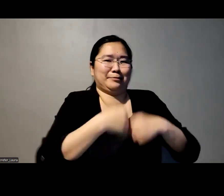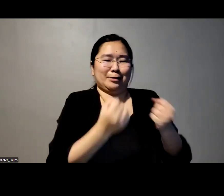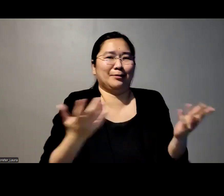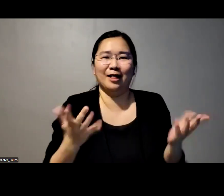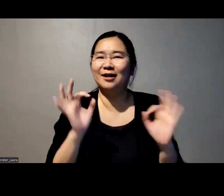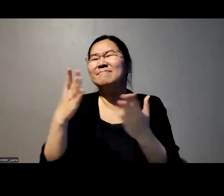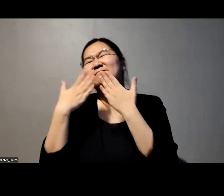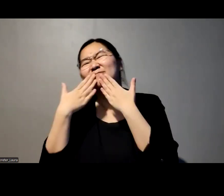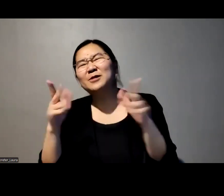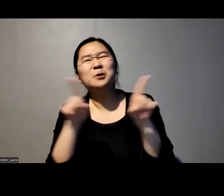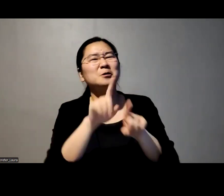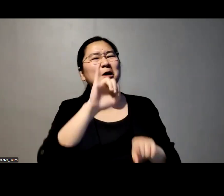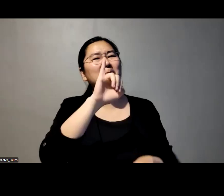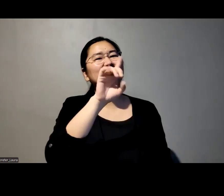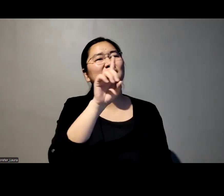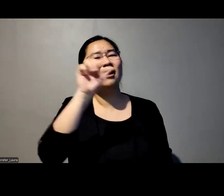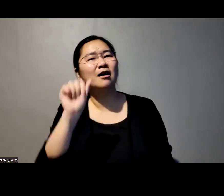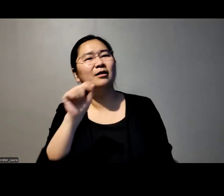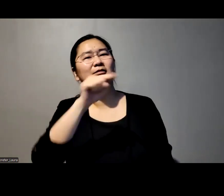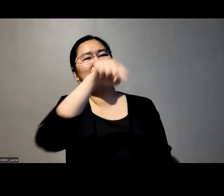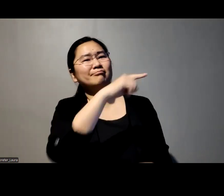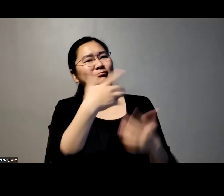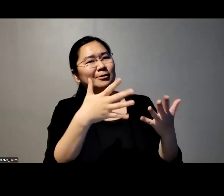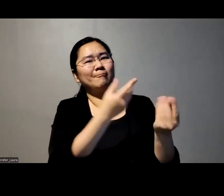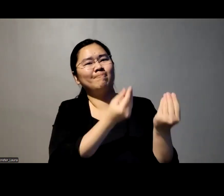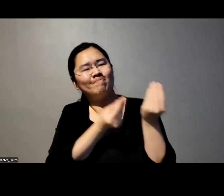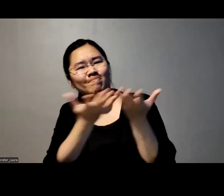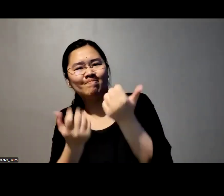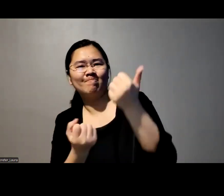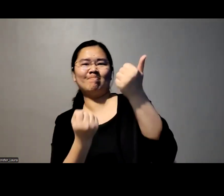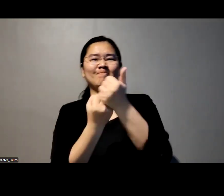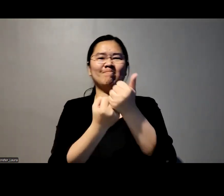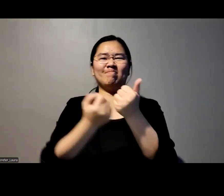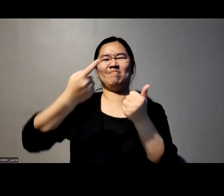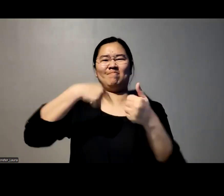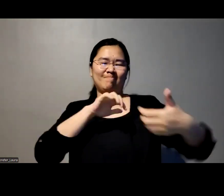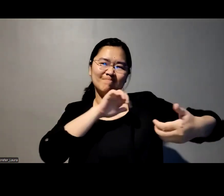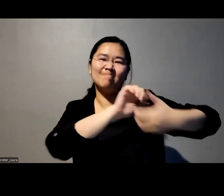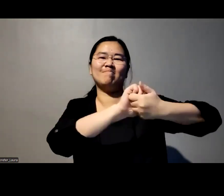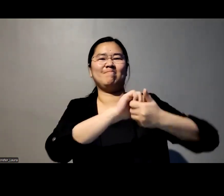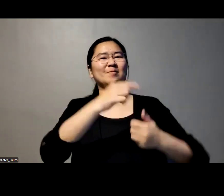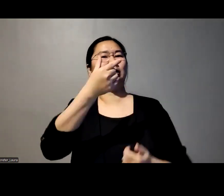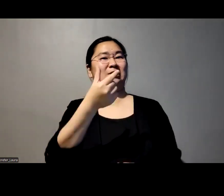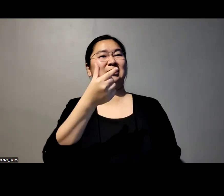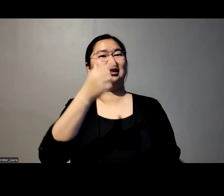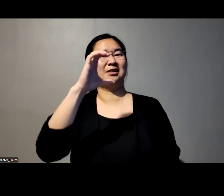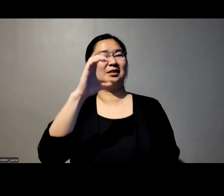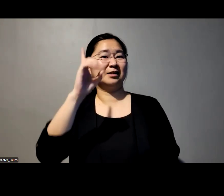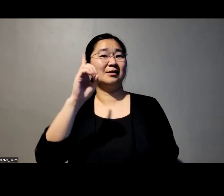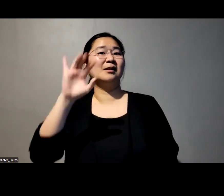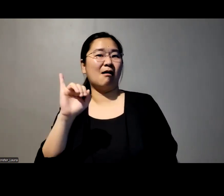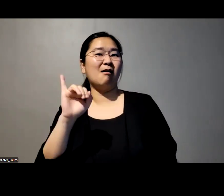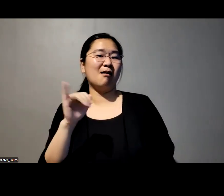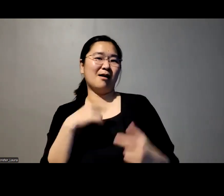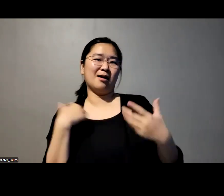Deinstitutionalization, who've also been working behind the scenes very hard to put this webinar together. And last but not least,